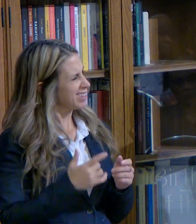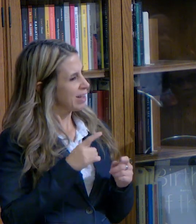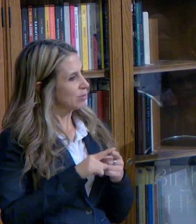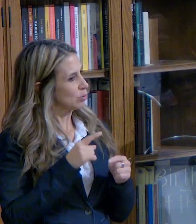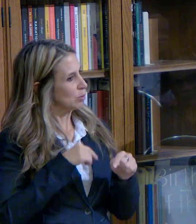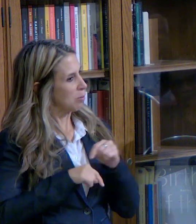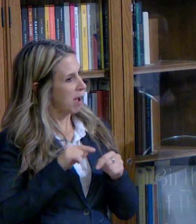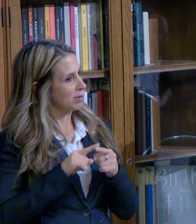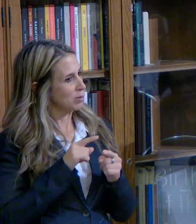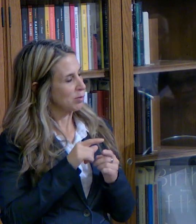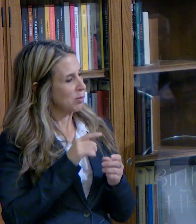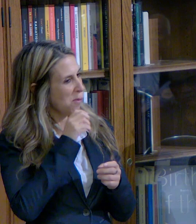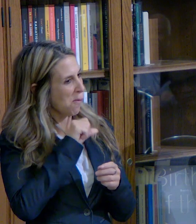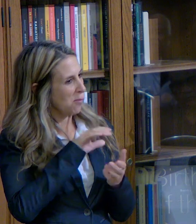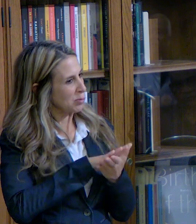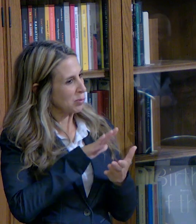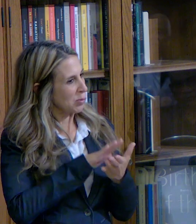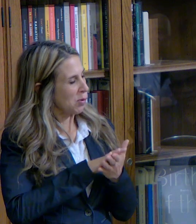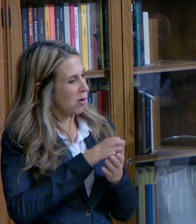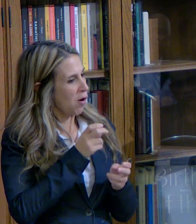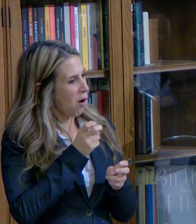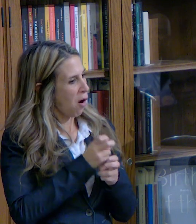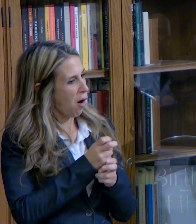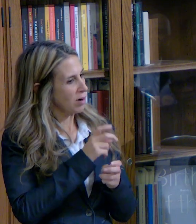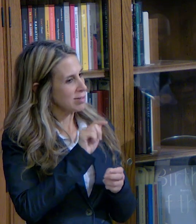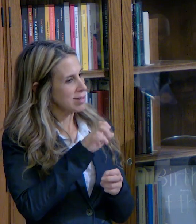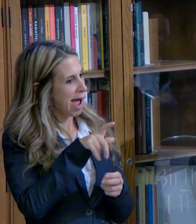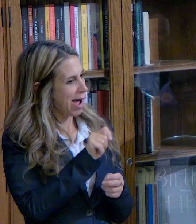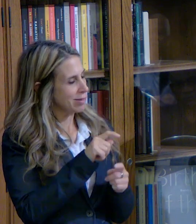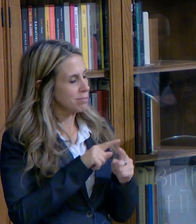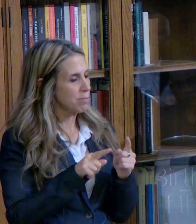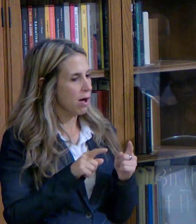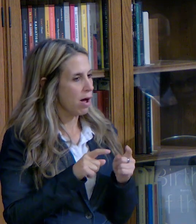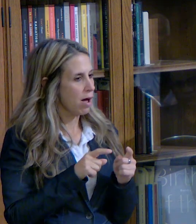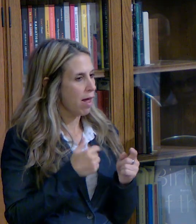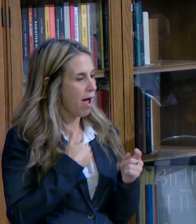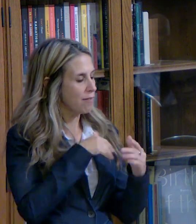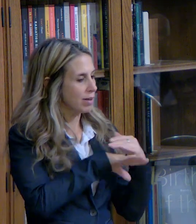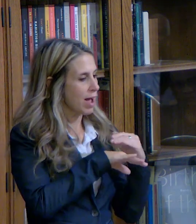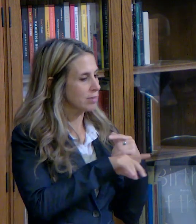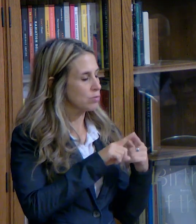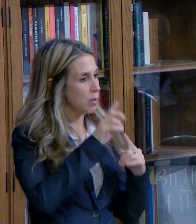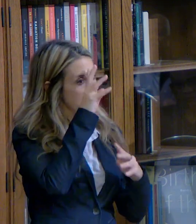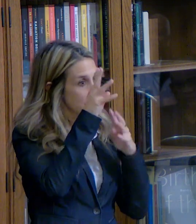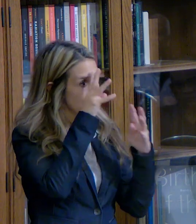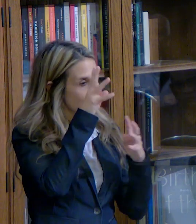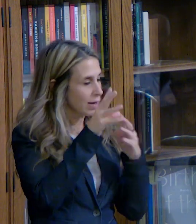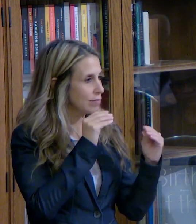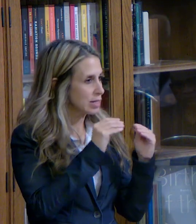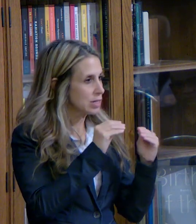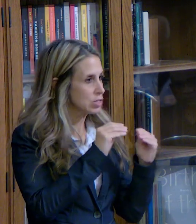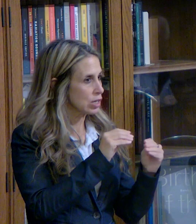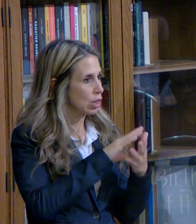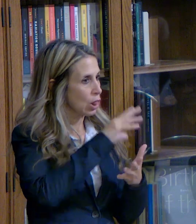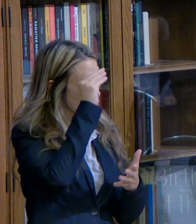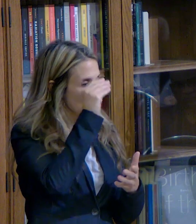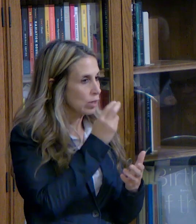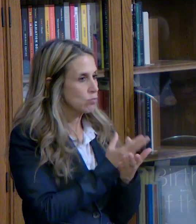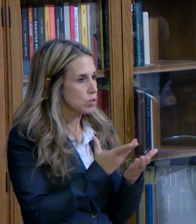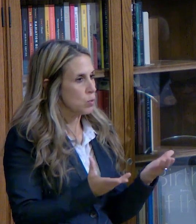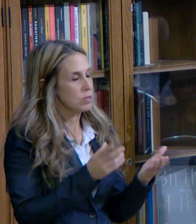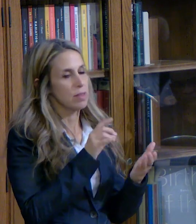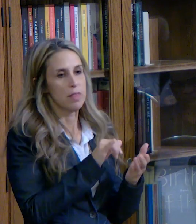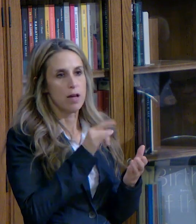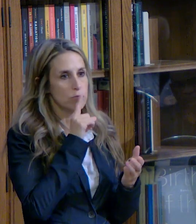written texts hard texts but having access to some Innovative teaching and learning resources is